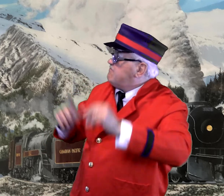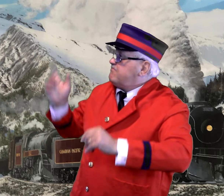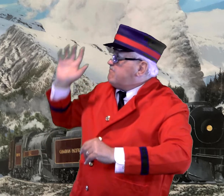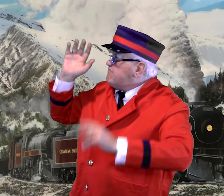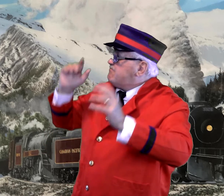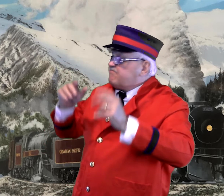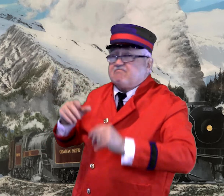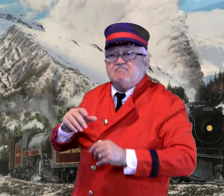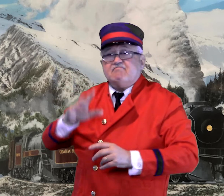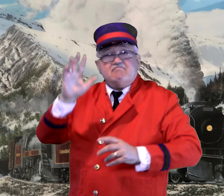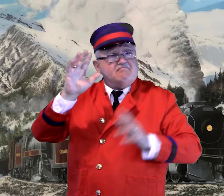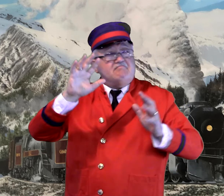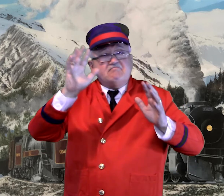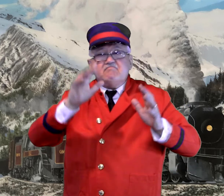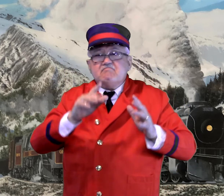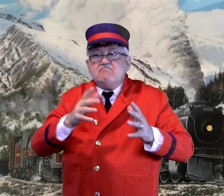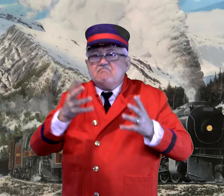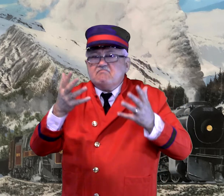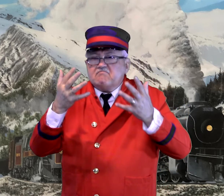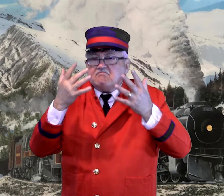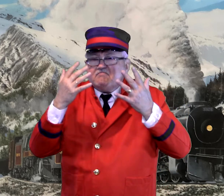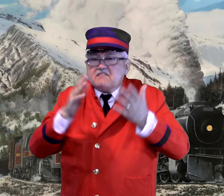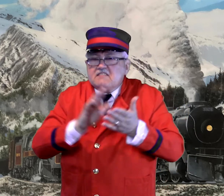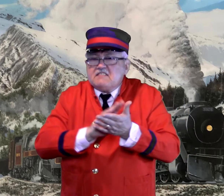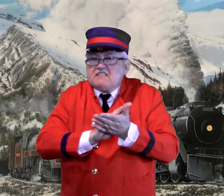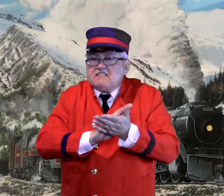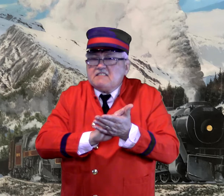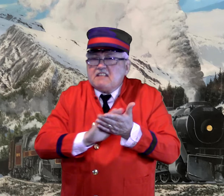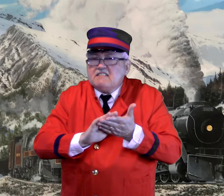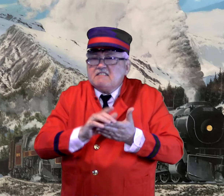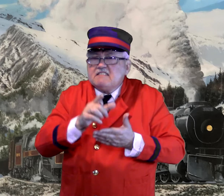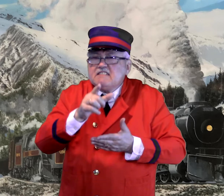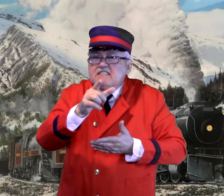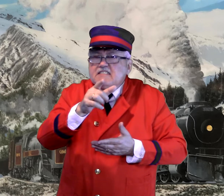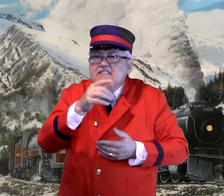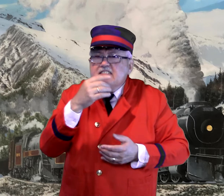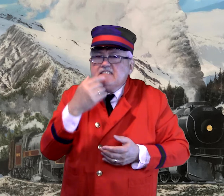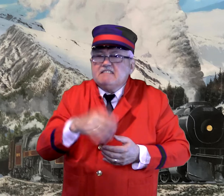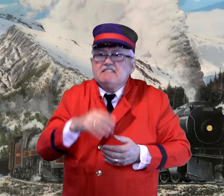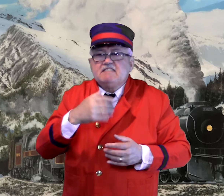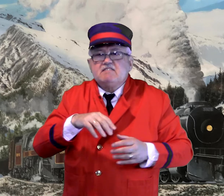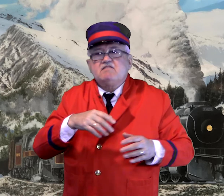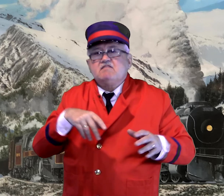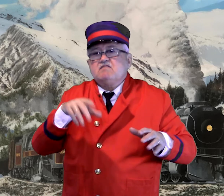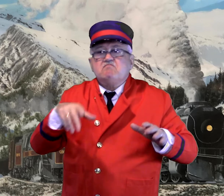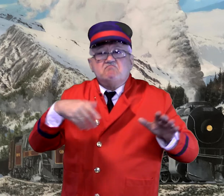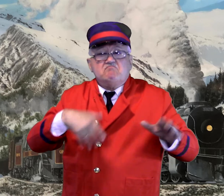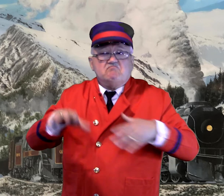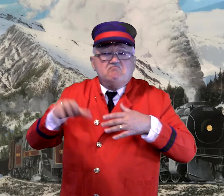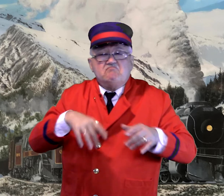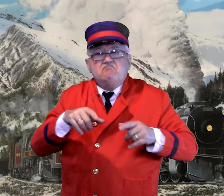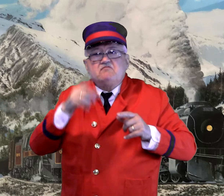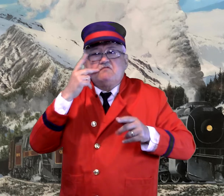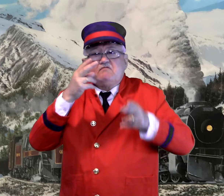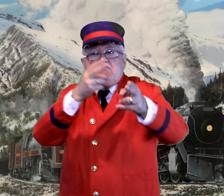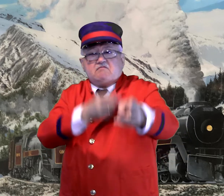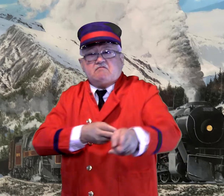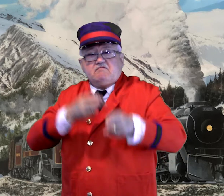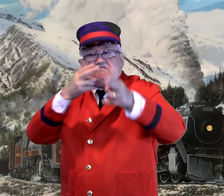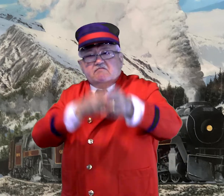people waved back and forth to each other, and the students were impressed by how friendly the prisoners of war were. The students then decided that they would go